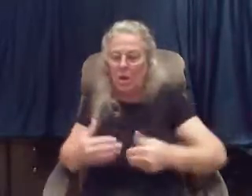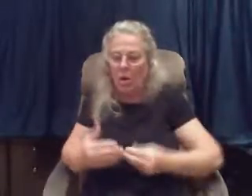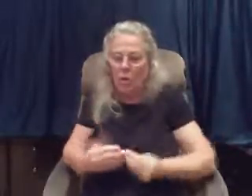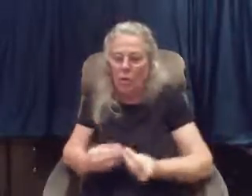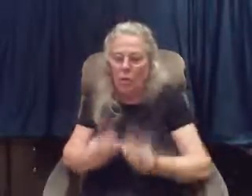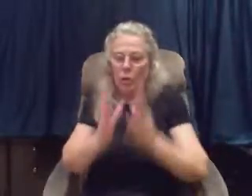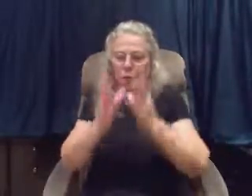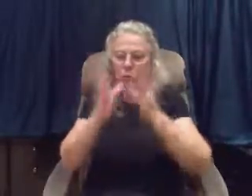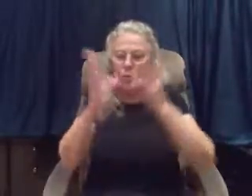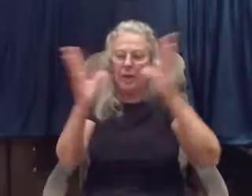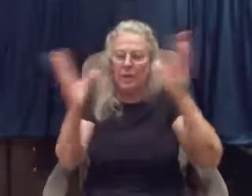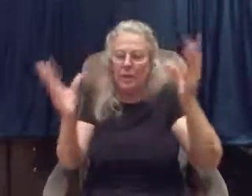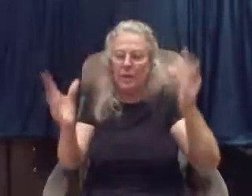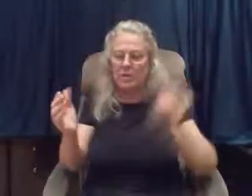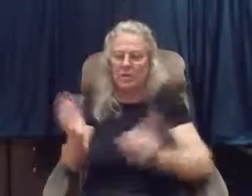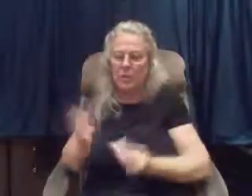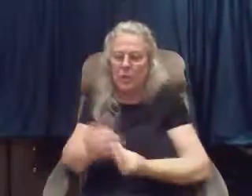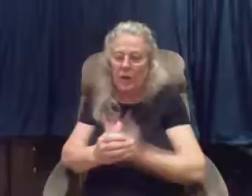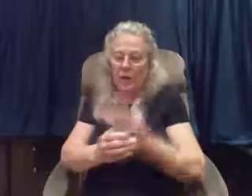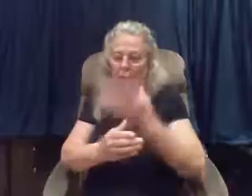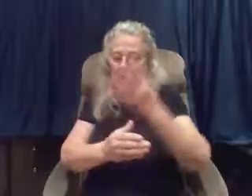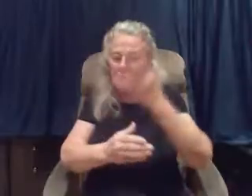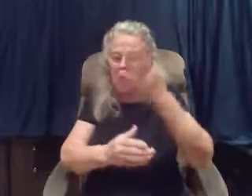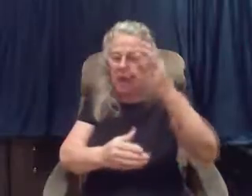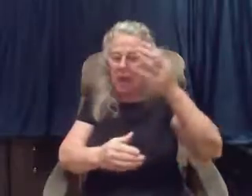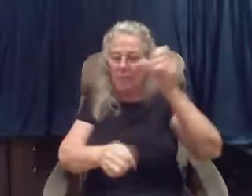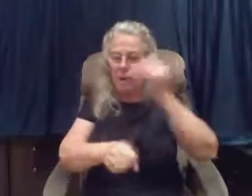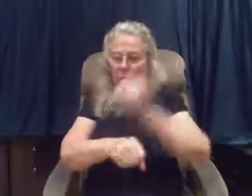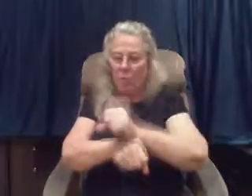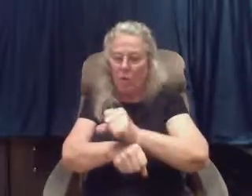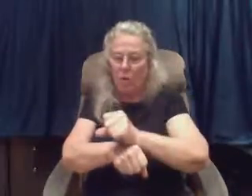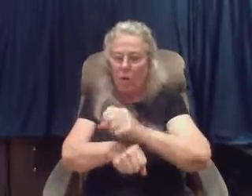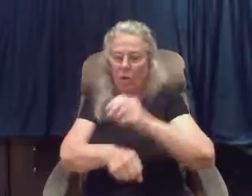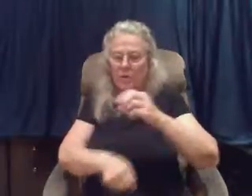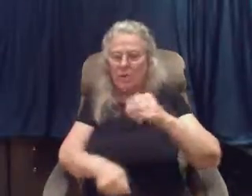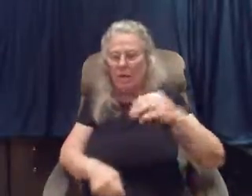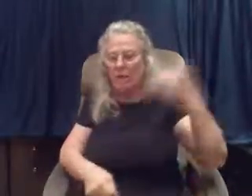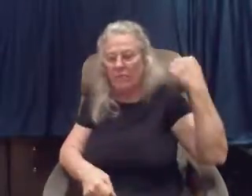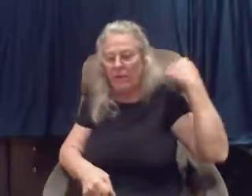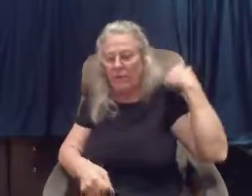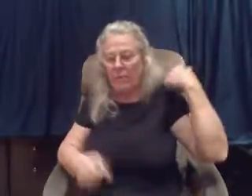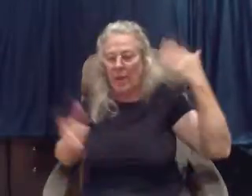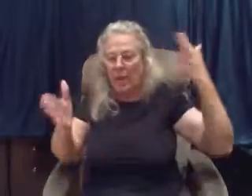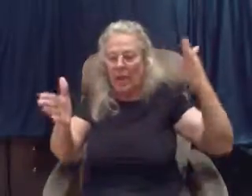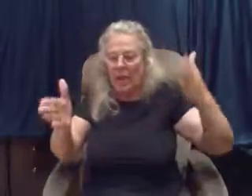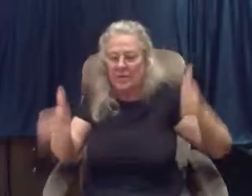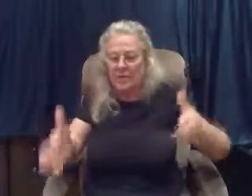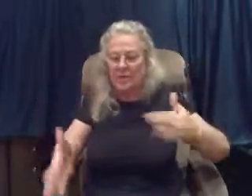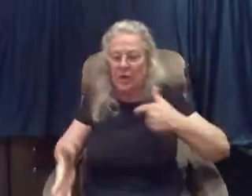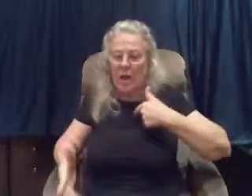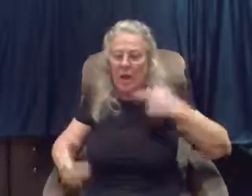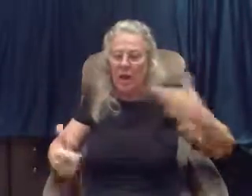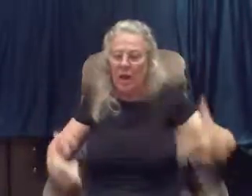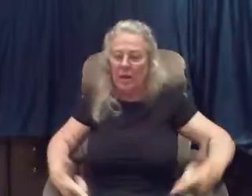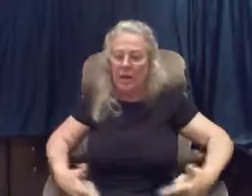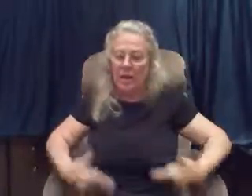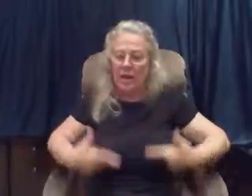all blooming in springtime are works of the Master. I